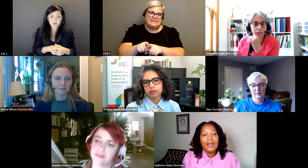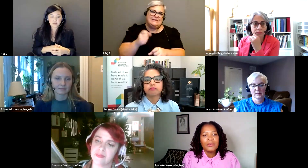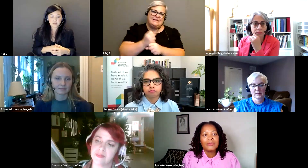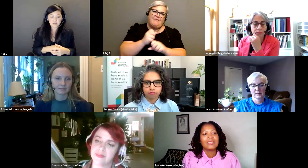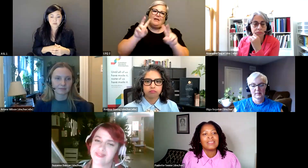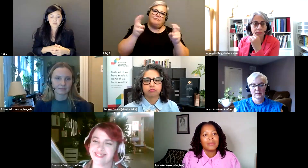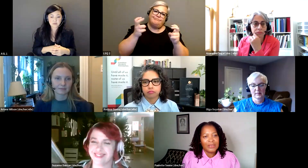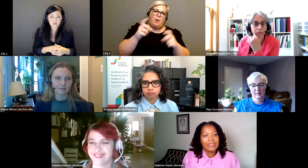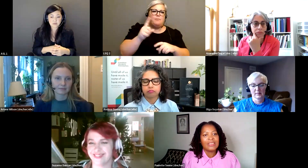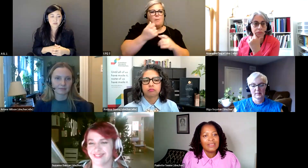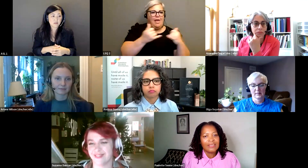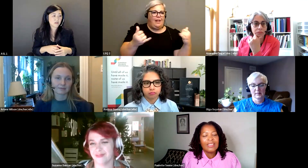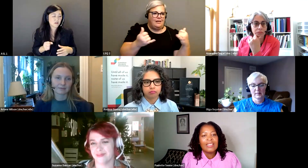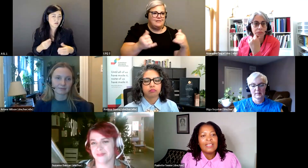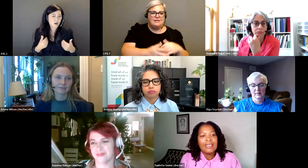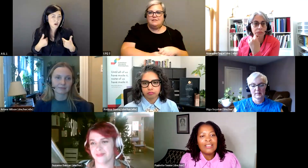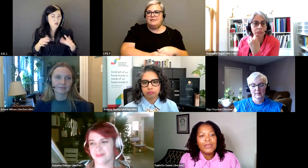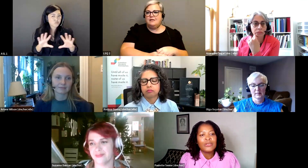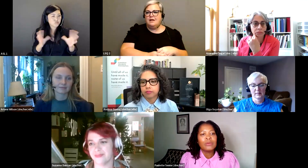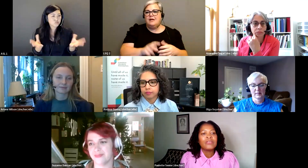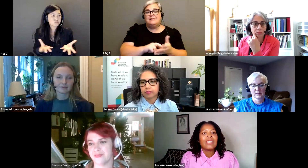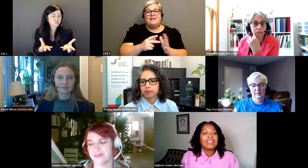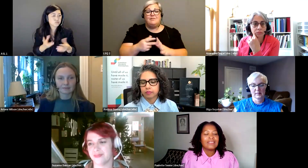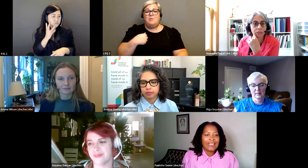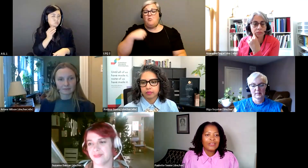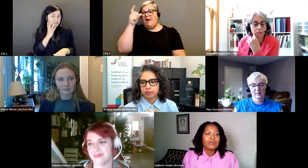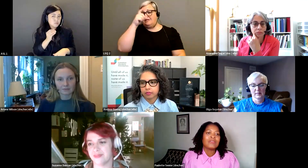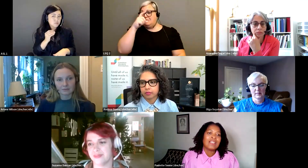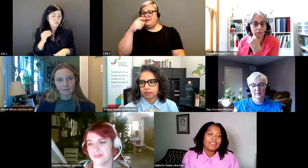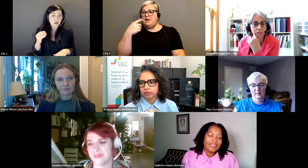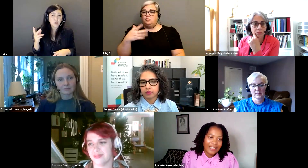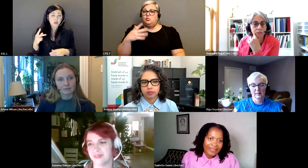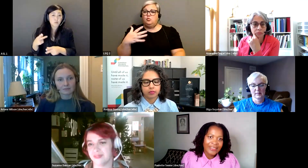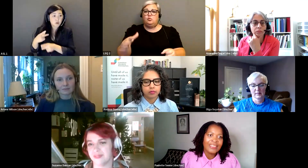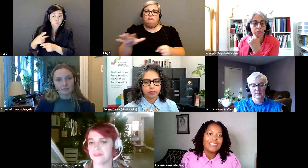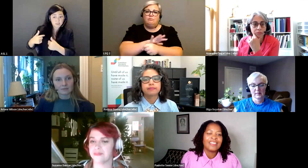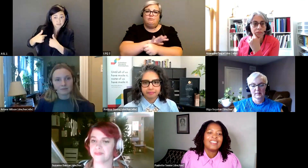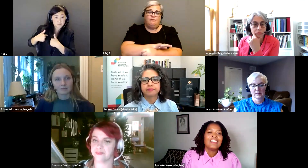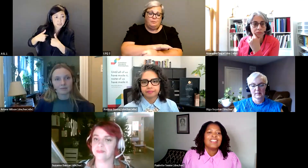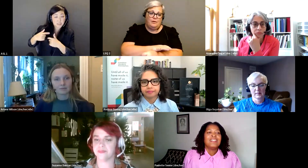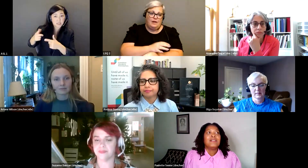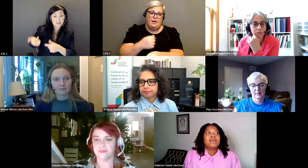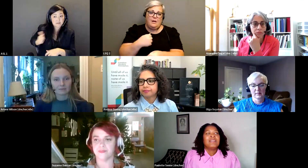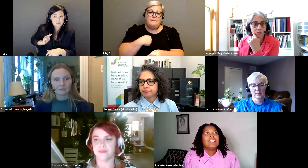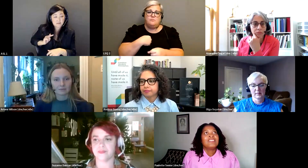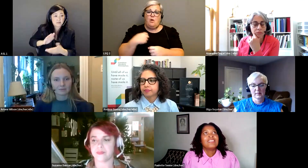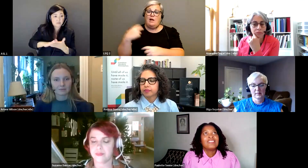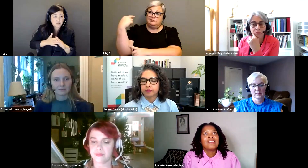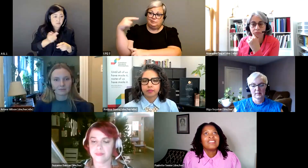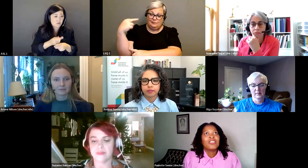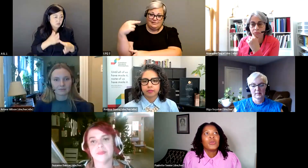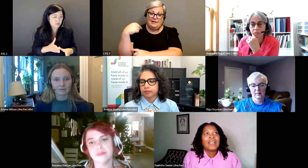all around experience of being supervised and supervising and leading.